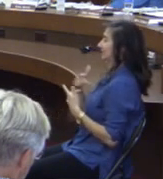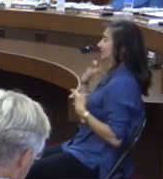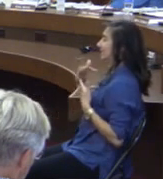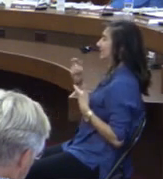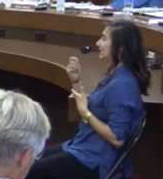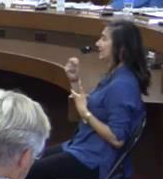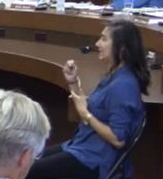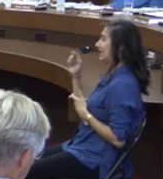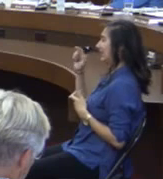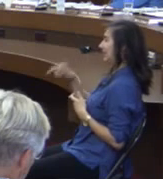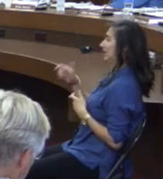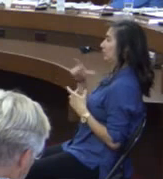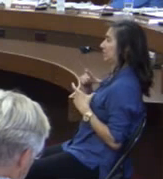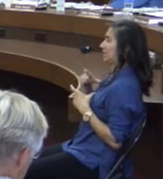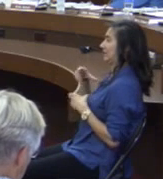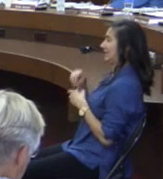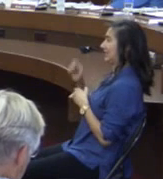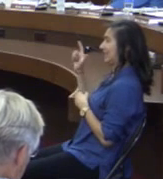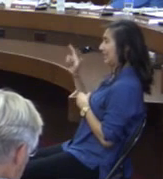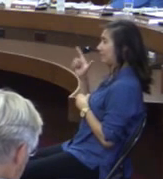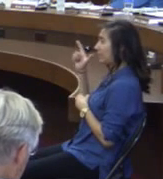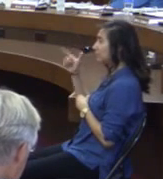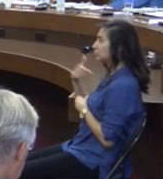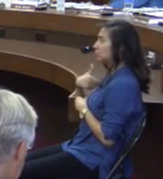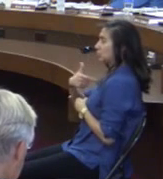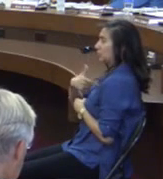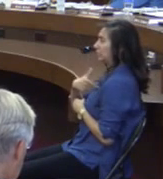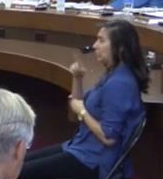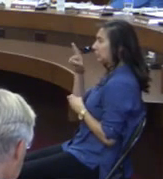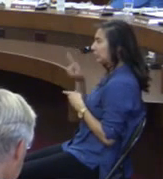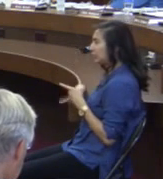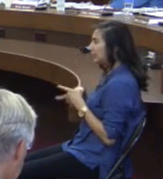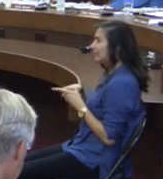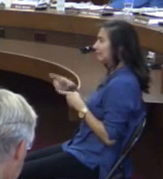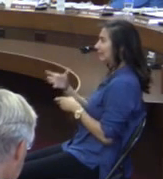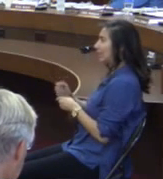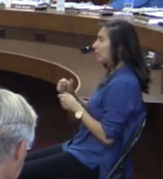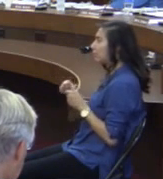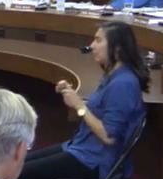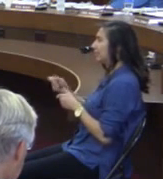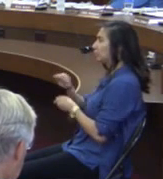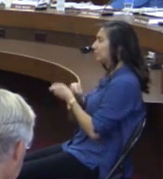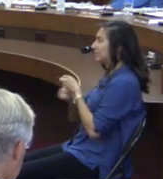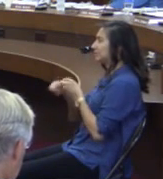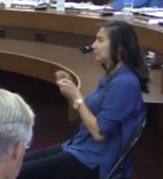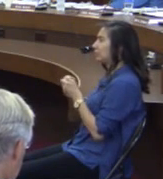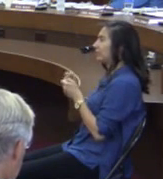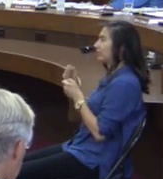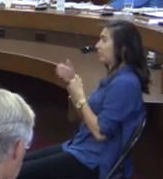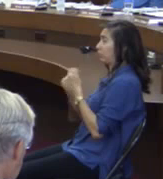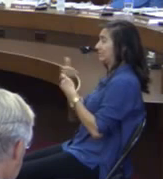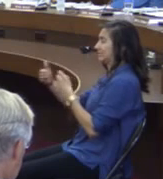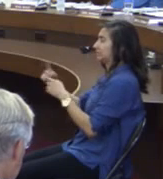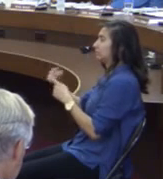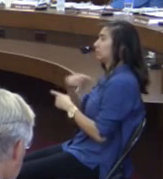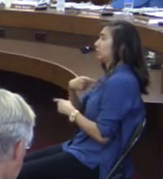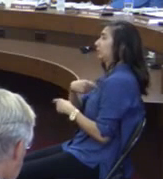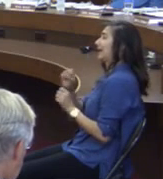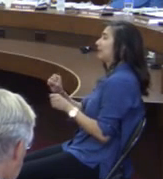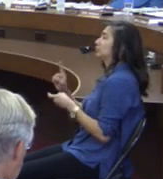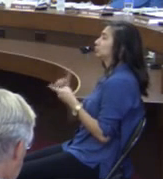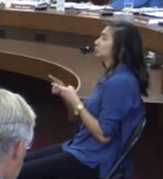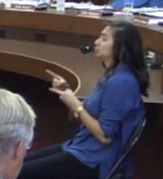late retirement in the library, so we weren't able to do a permanent replacement through the ranking process, but we were able